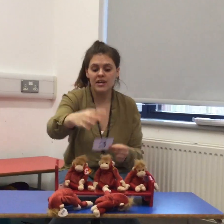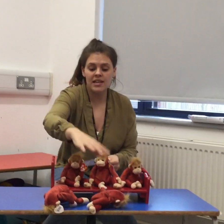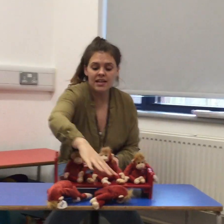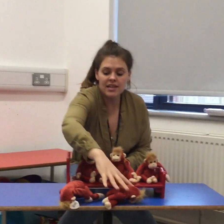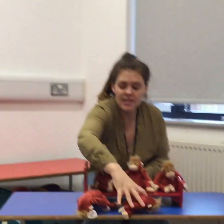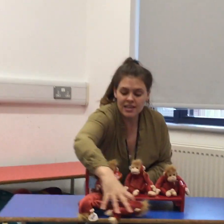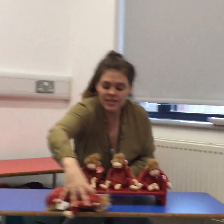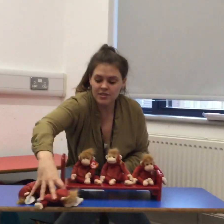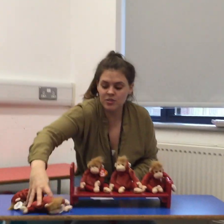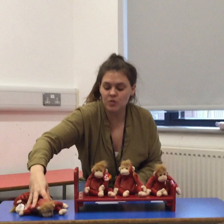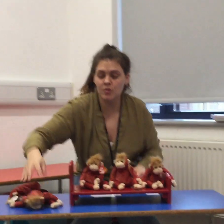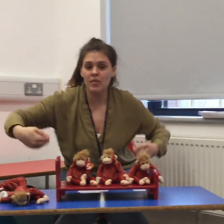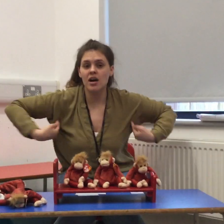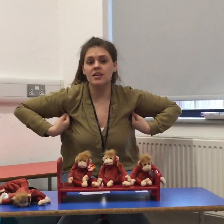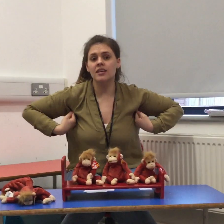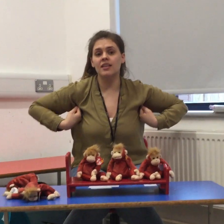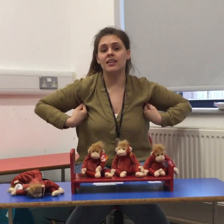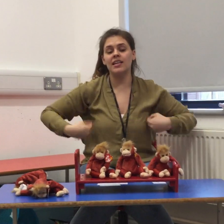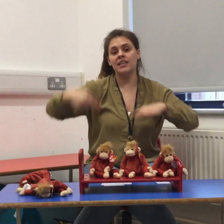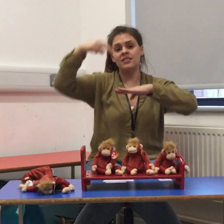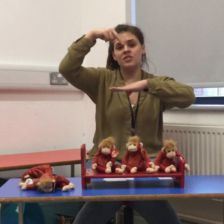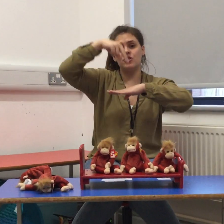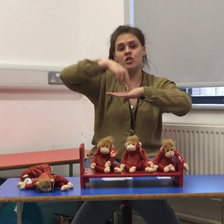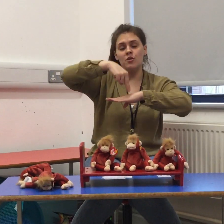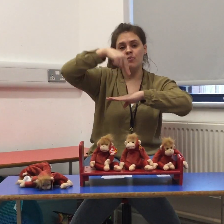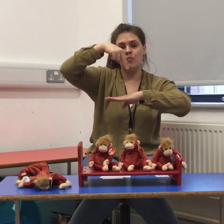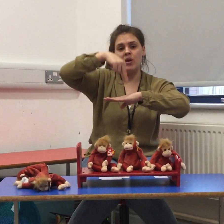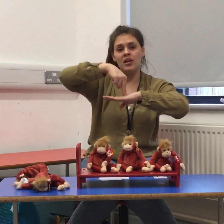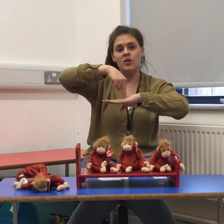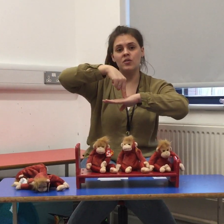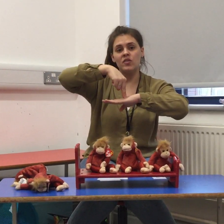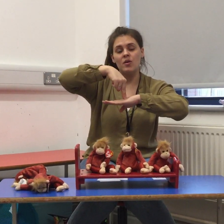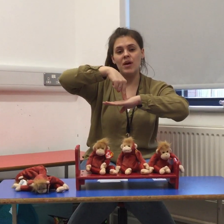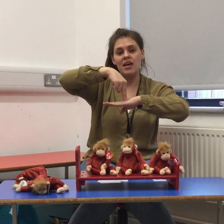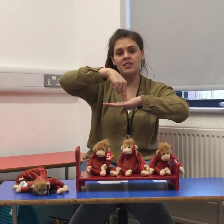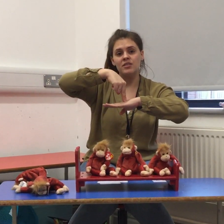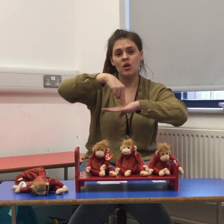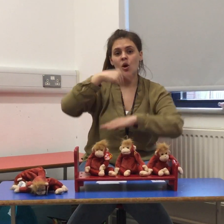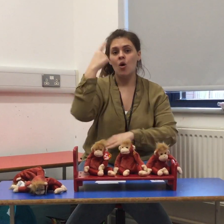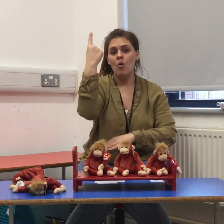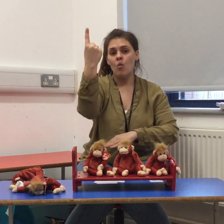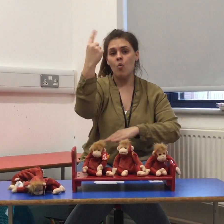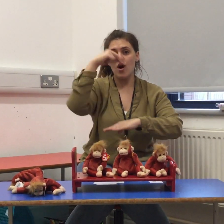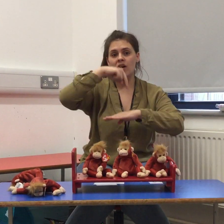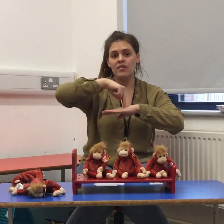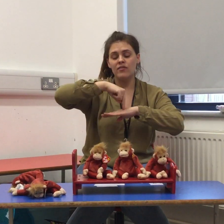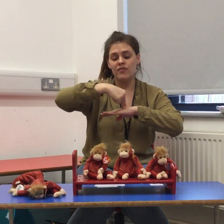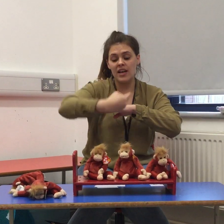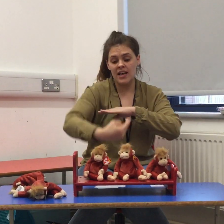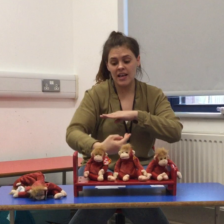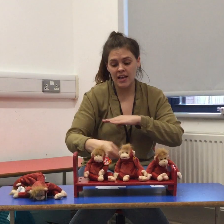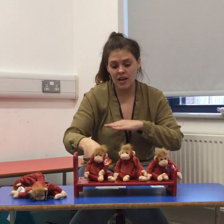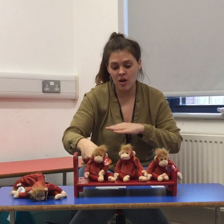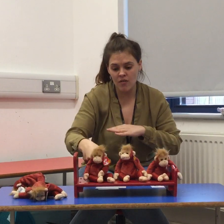3 little monkeys jumping on the bed. 1 fell